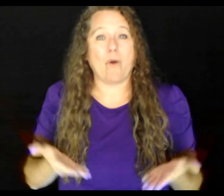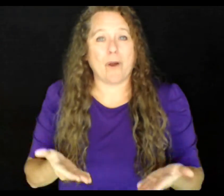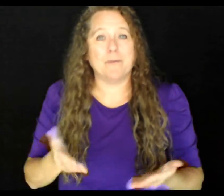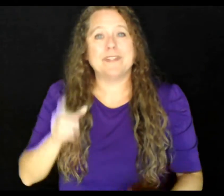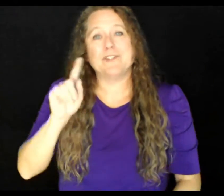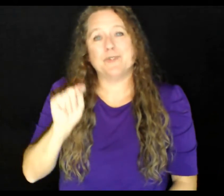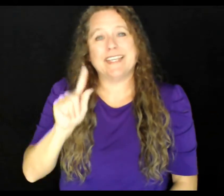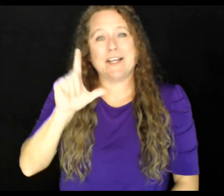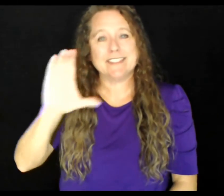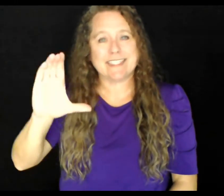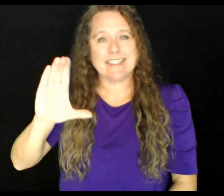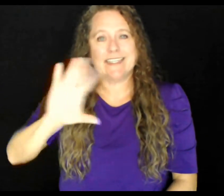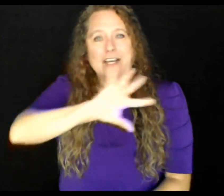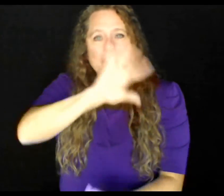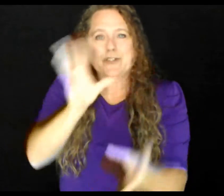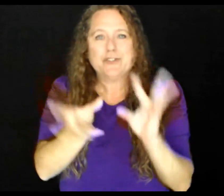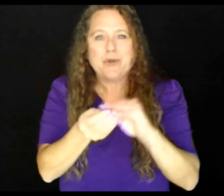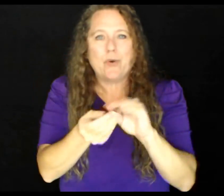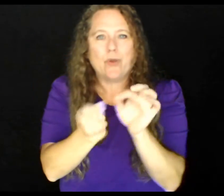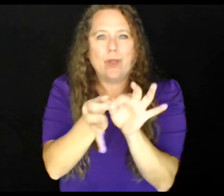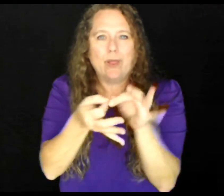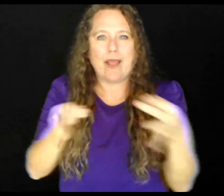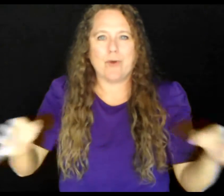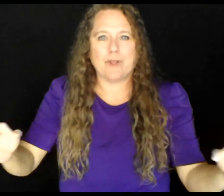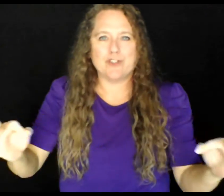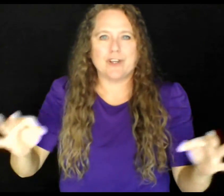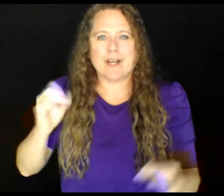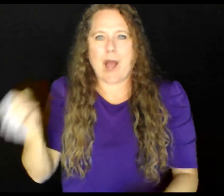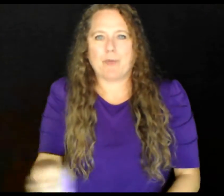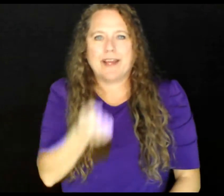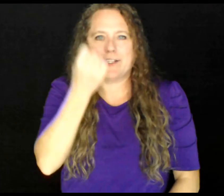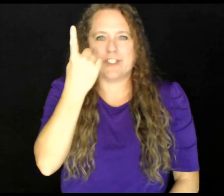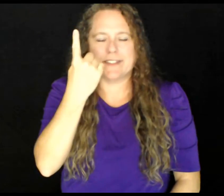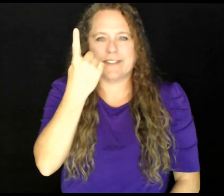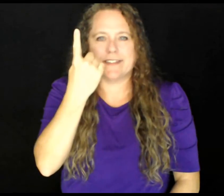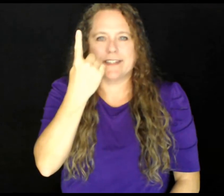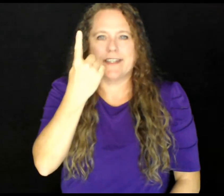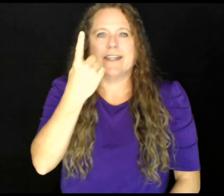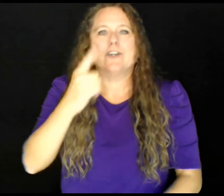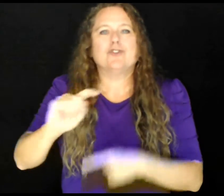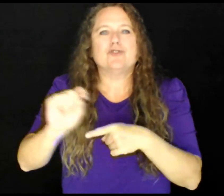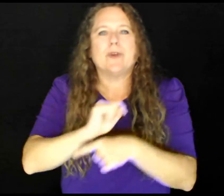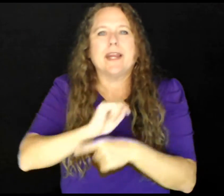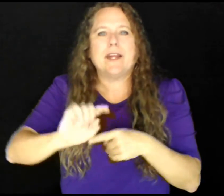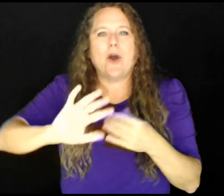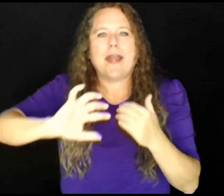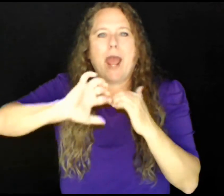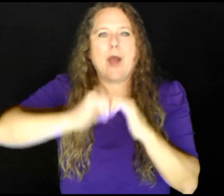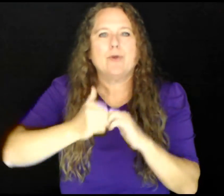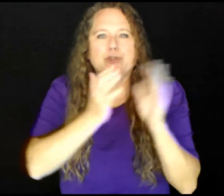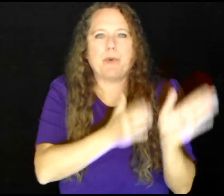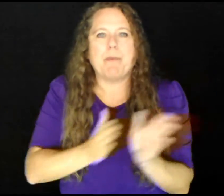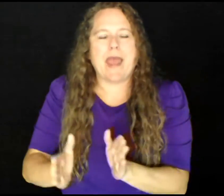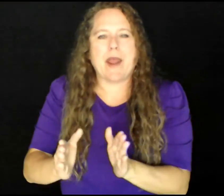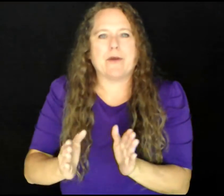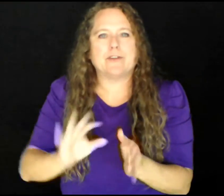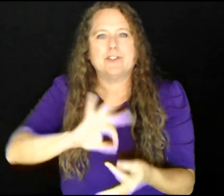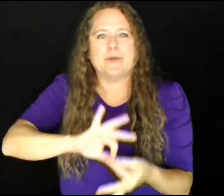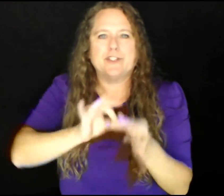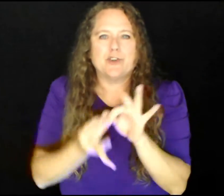Welcome to TLC, Total Language Comprehension, training on how to prepare to